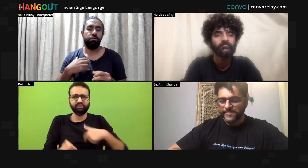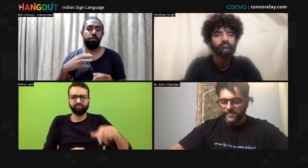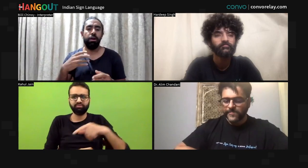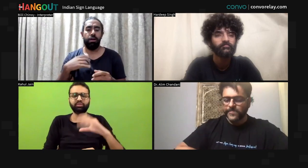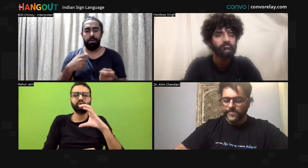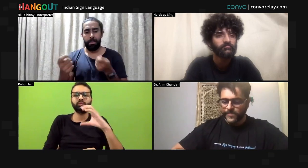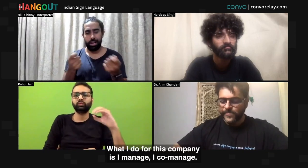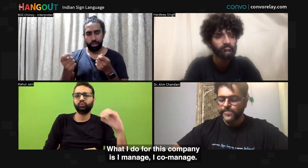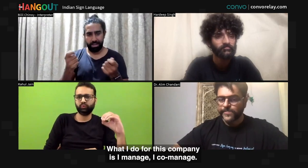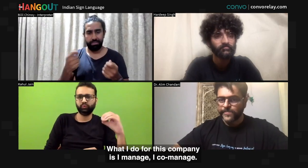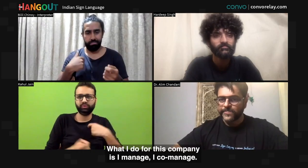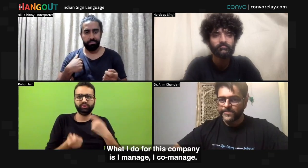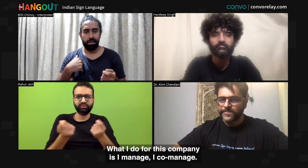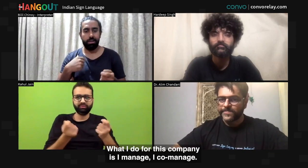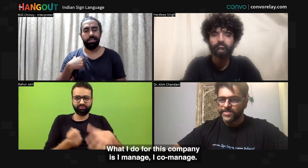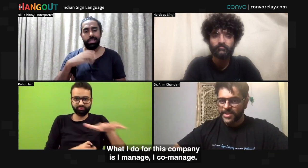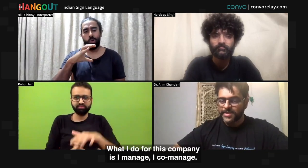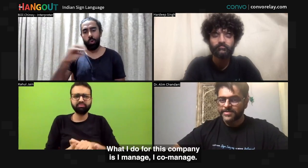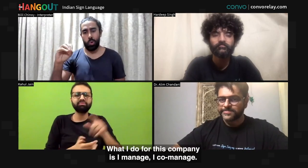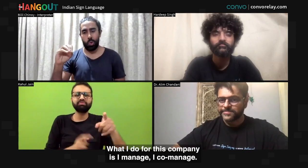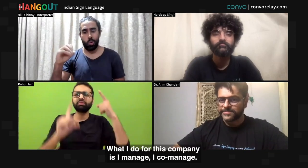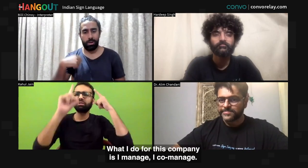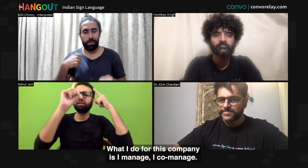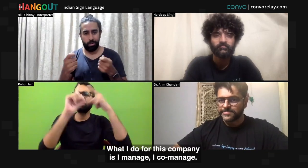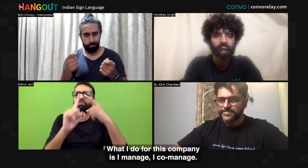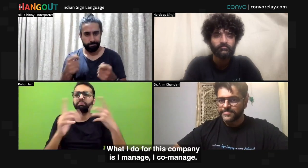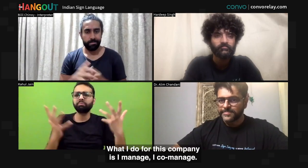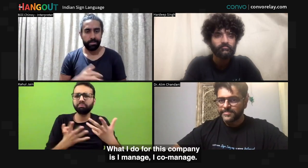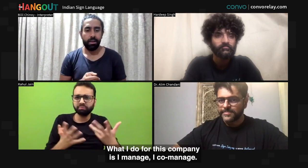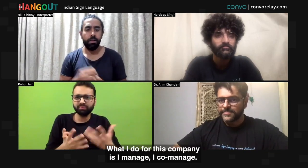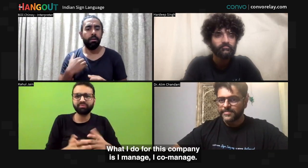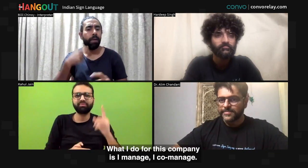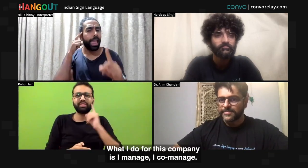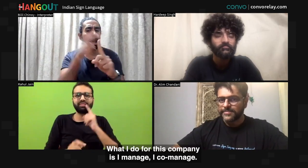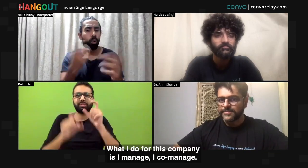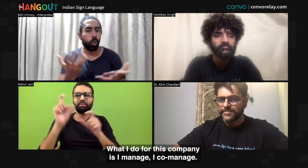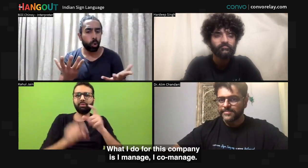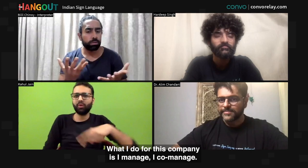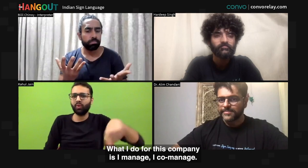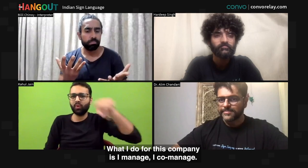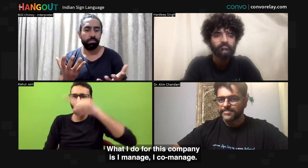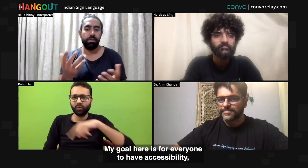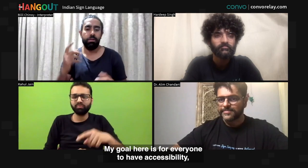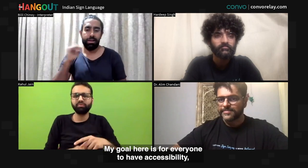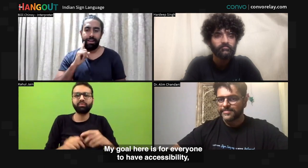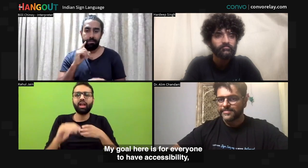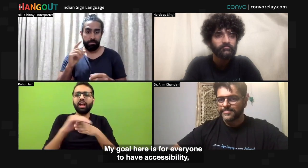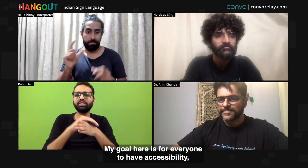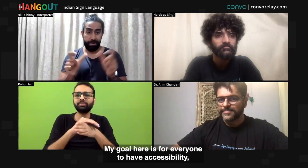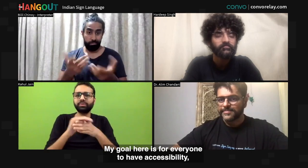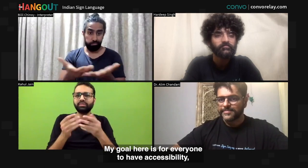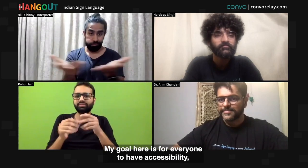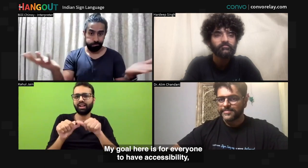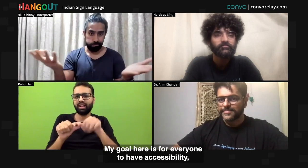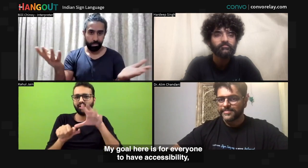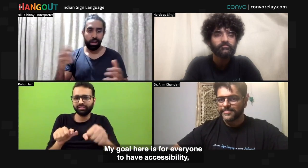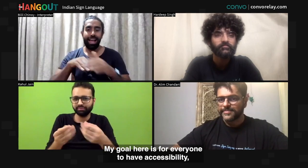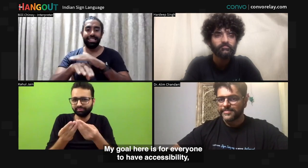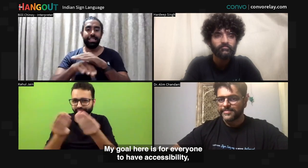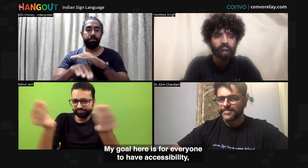What I do for this company is I manage, I co-manage. My goal here is